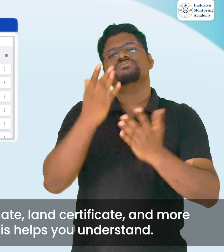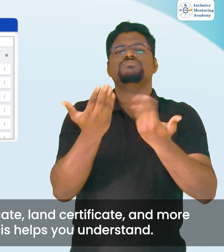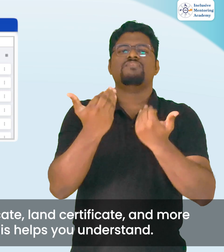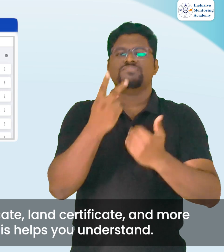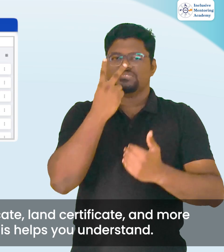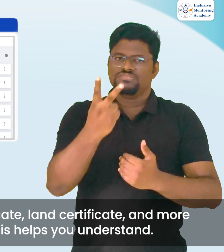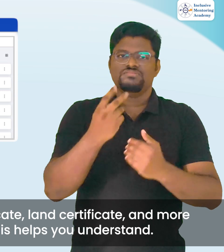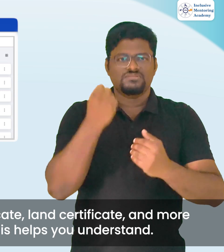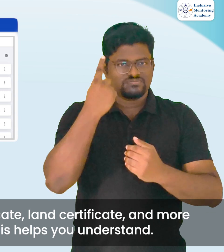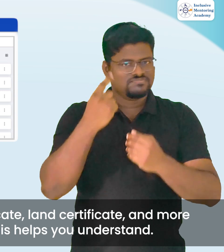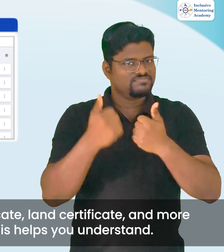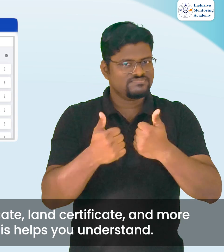Hope this helps you understand.